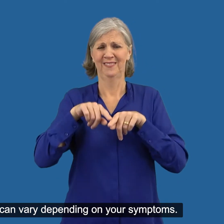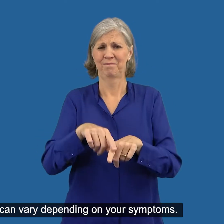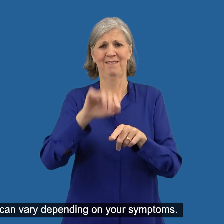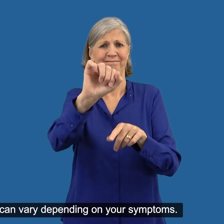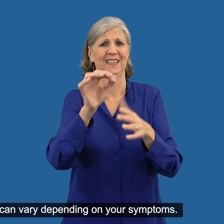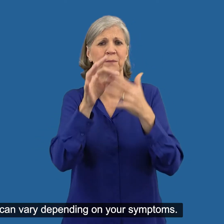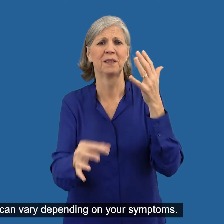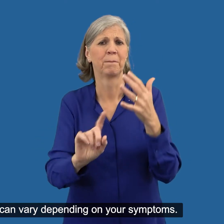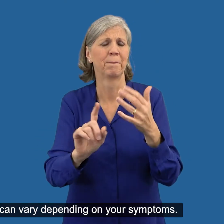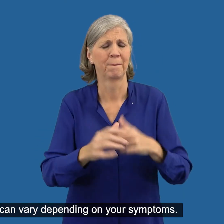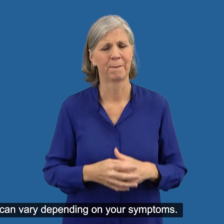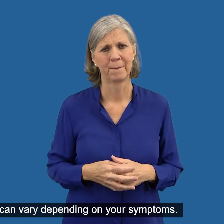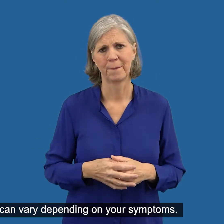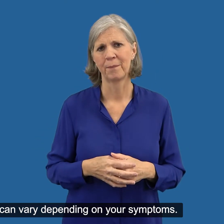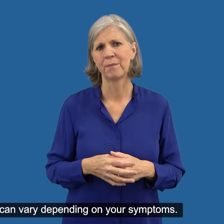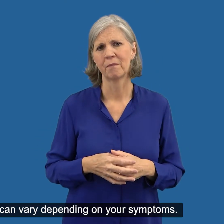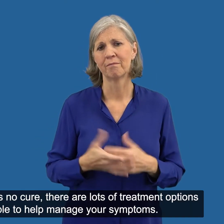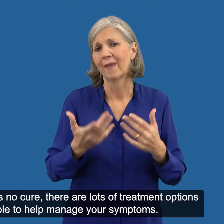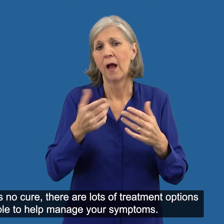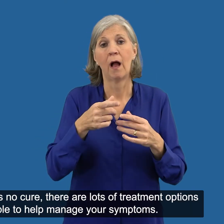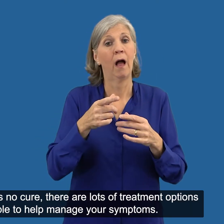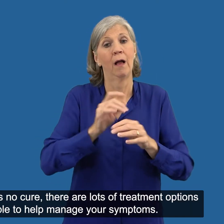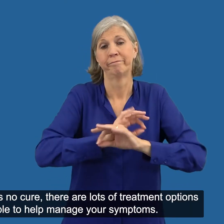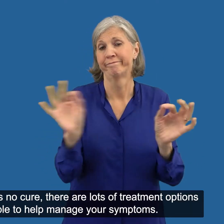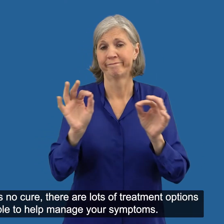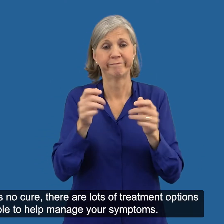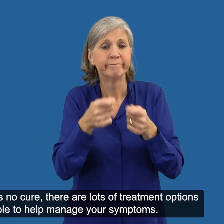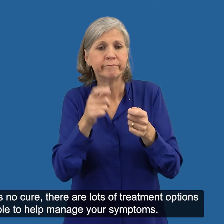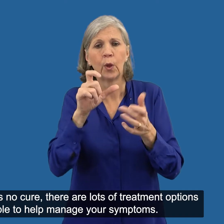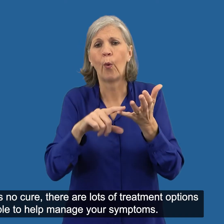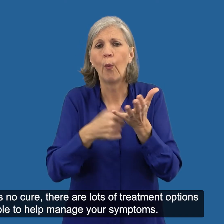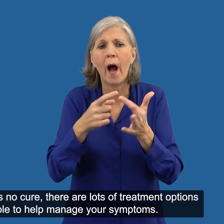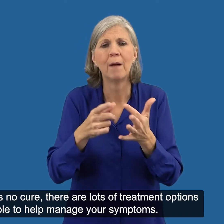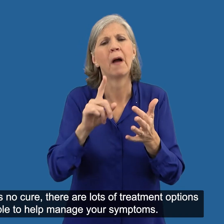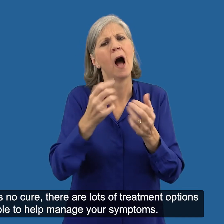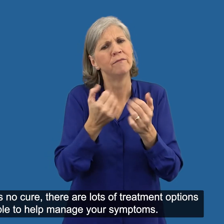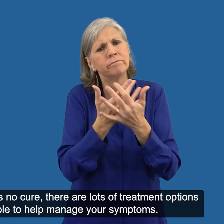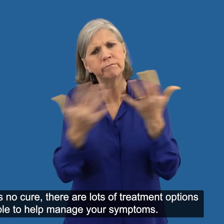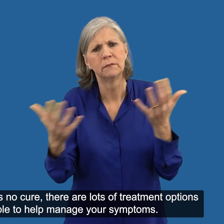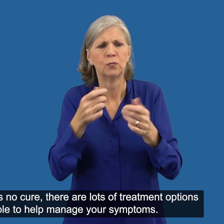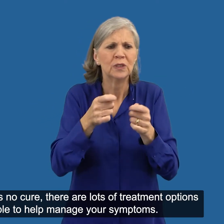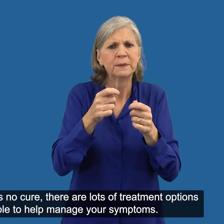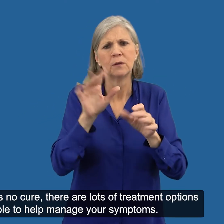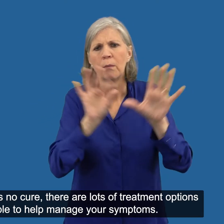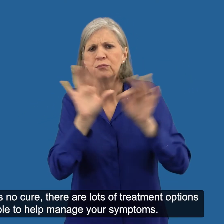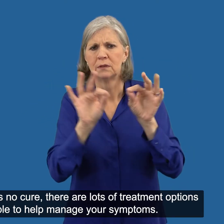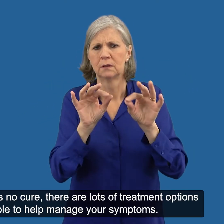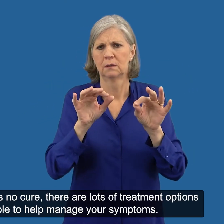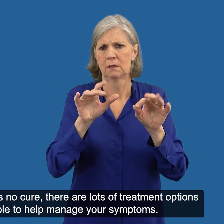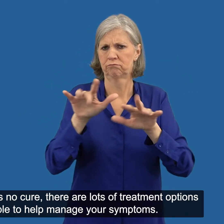Treatment can vary depending on your symptoms. Although there's no cure, there are lots of treatment options available to help